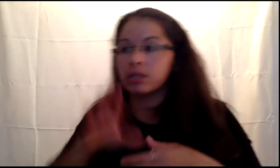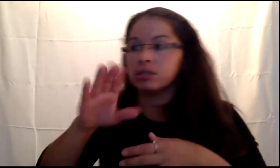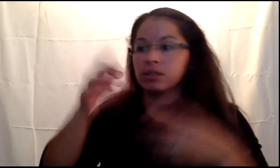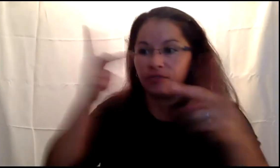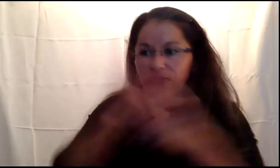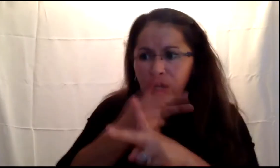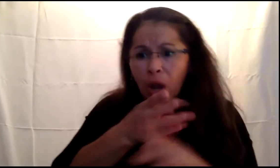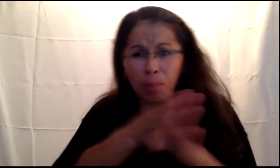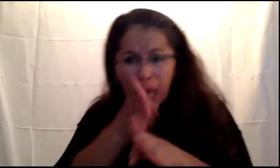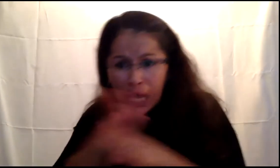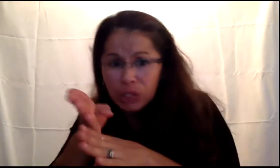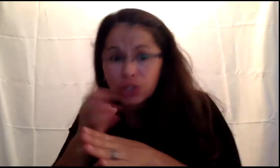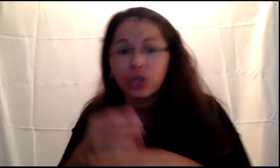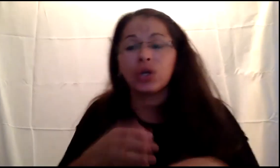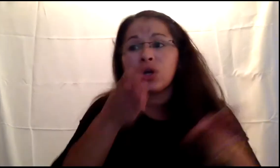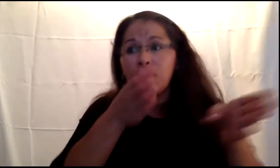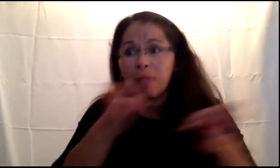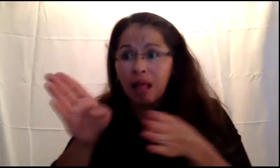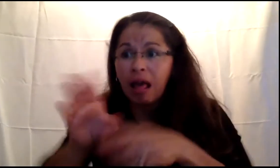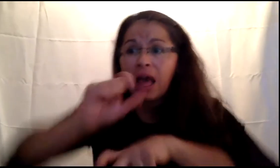graduation, jobs, internships, student teaching,